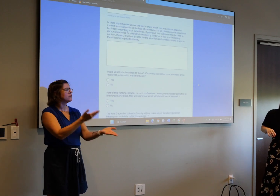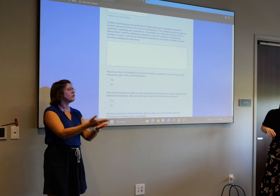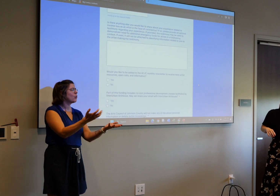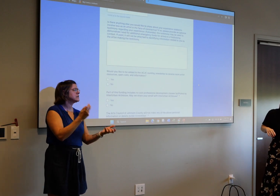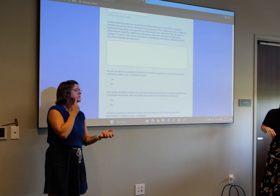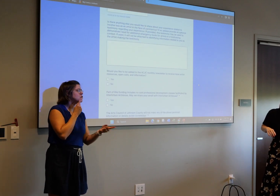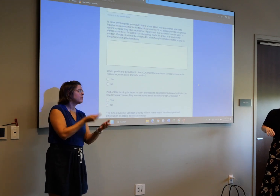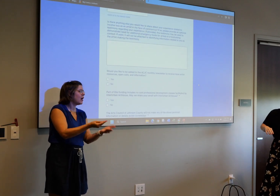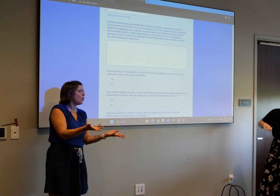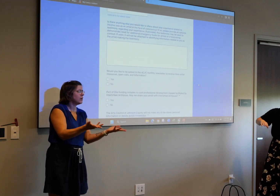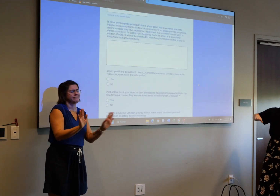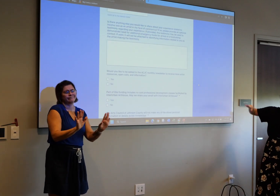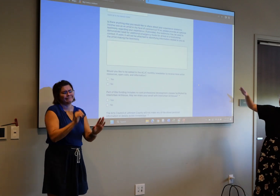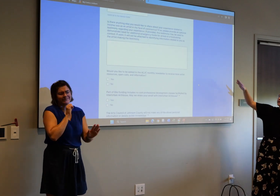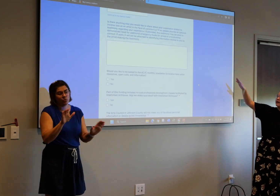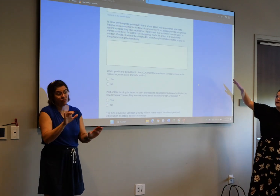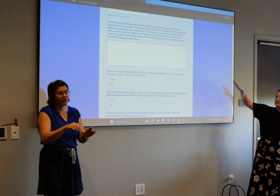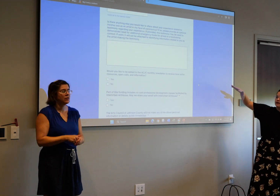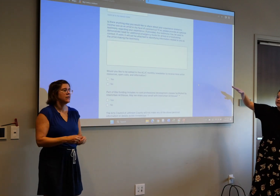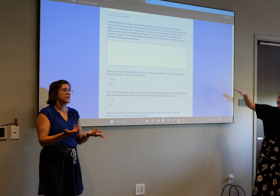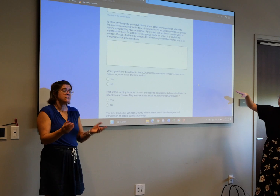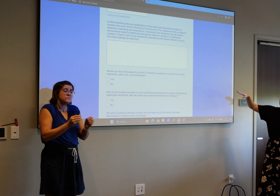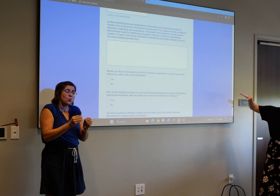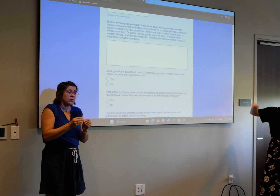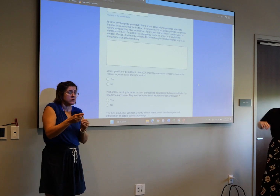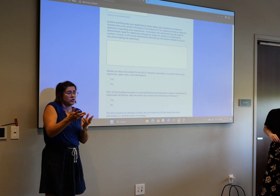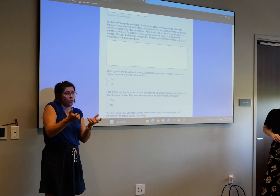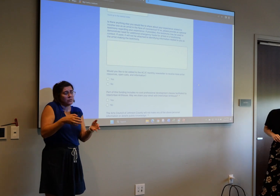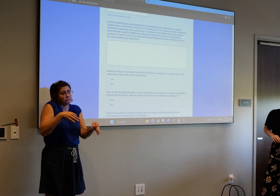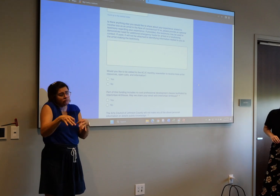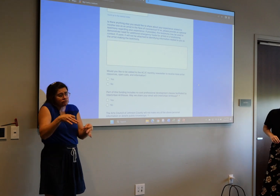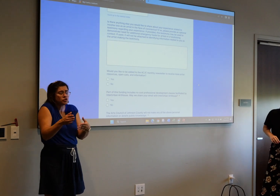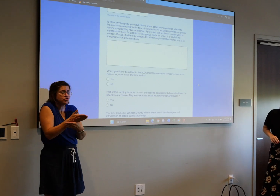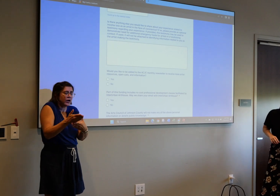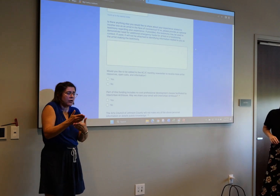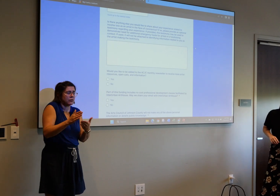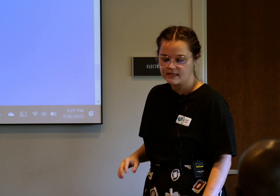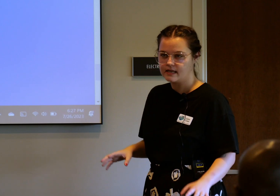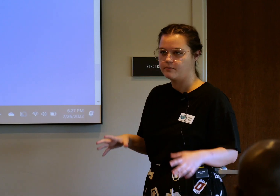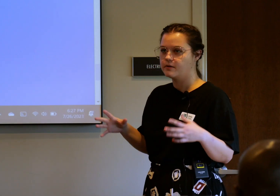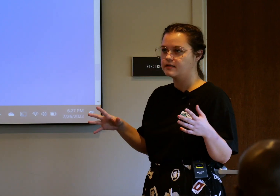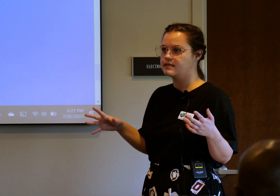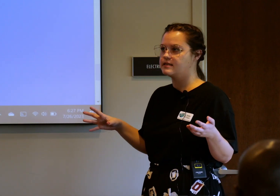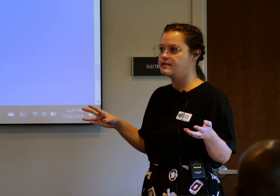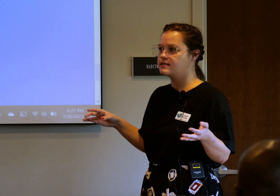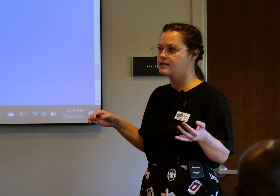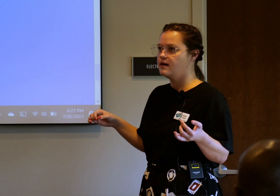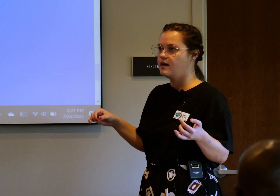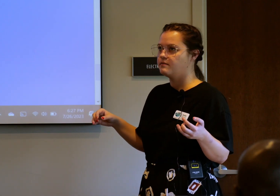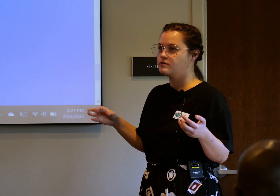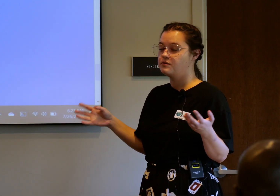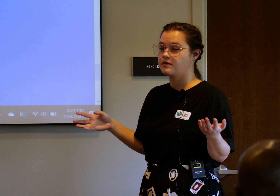us. Anything else you'd like to share about your loss of income? And this is really important because this